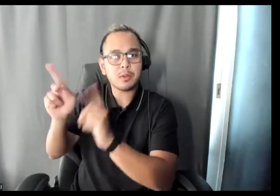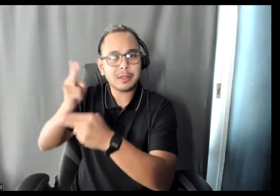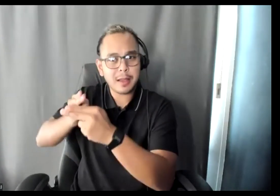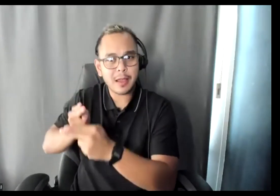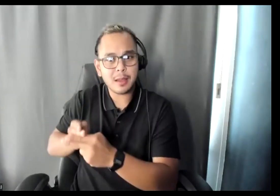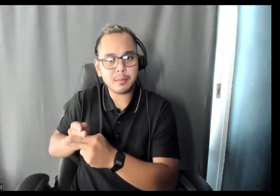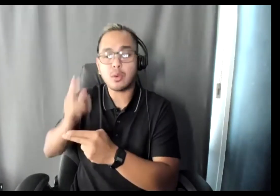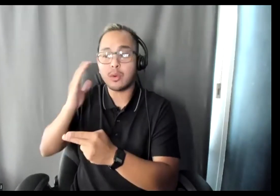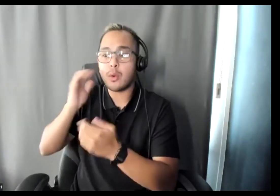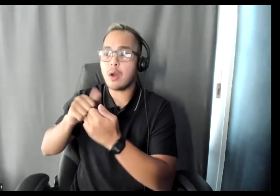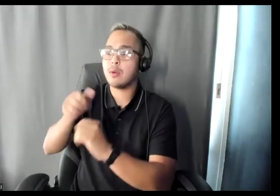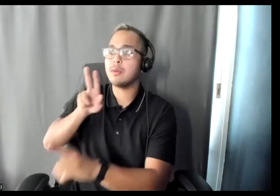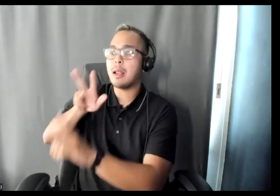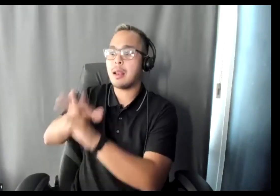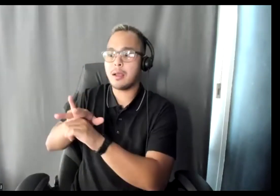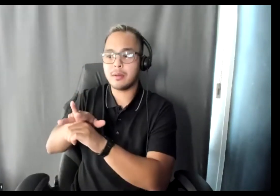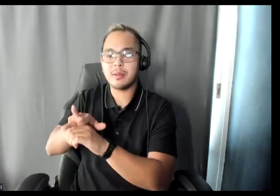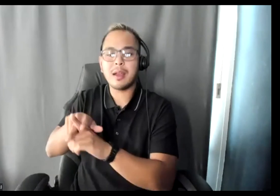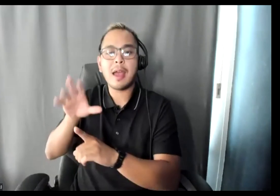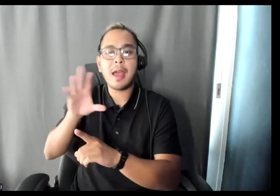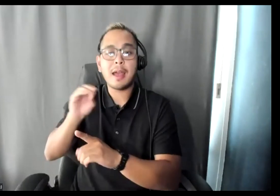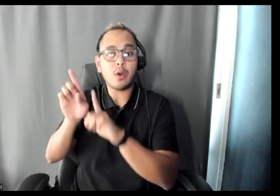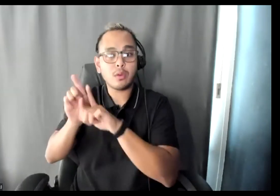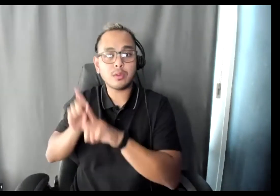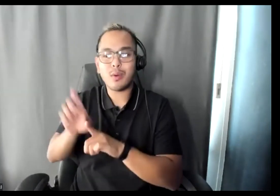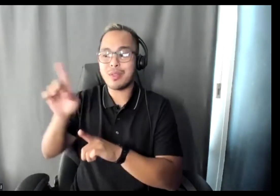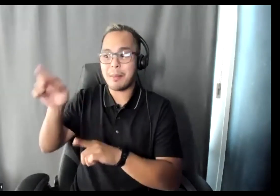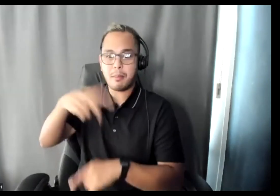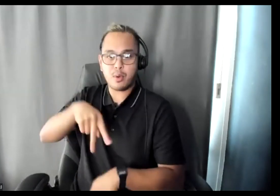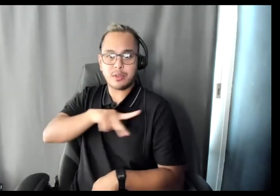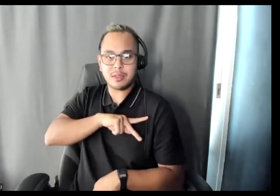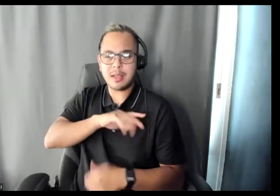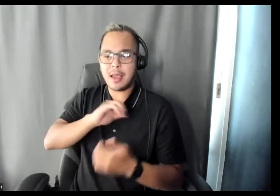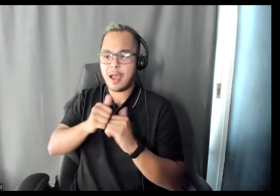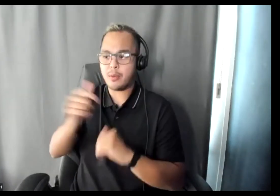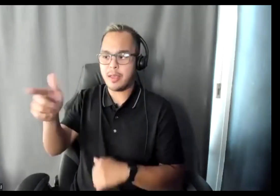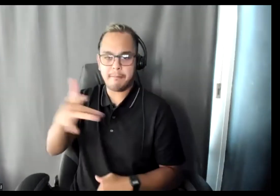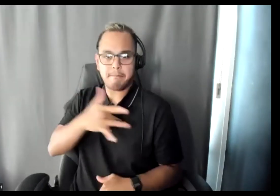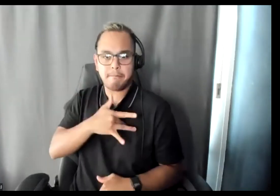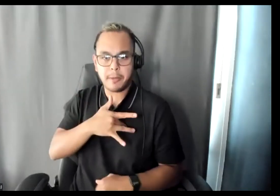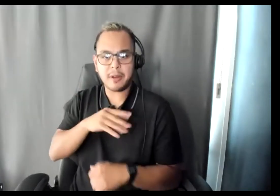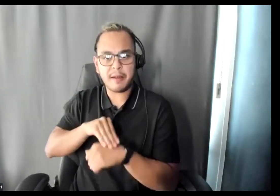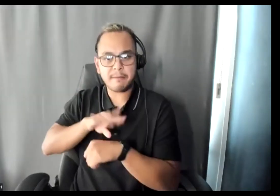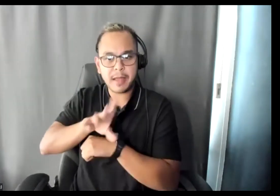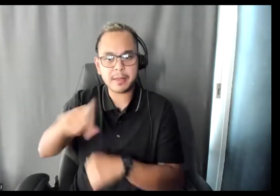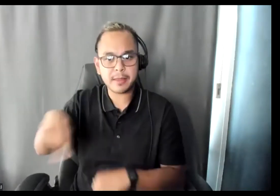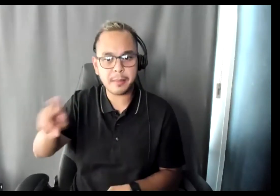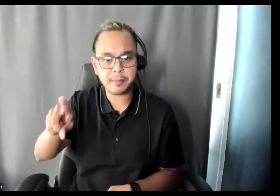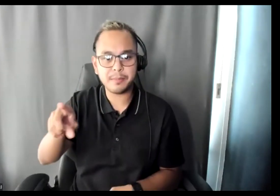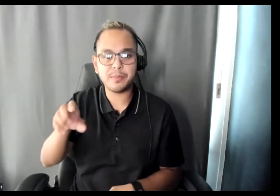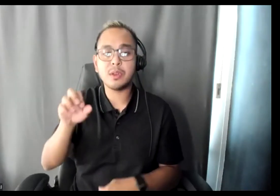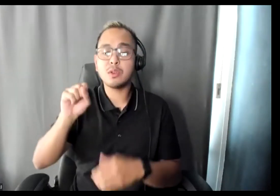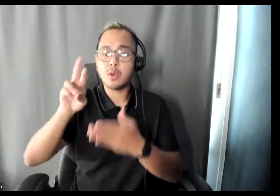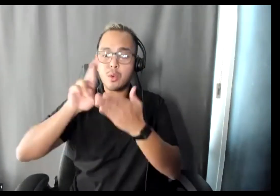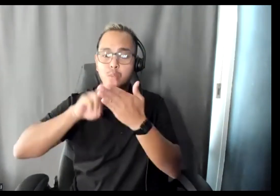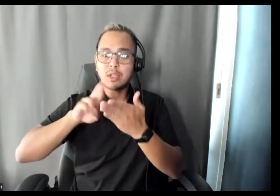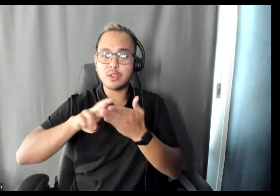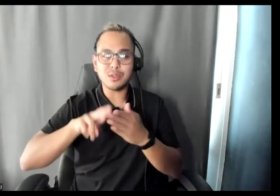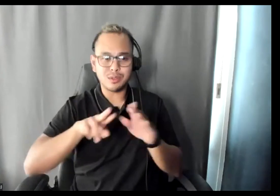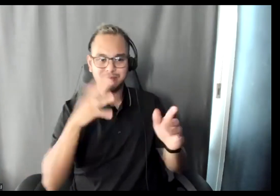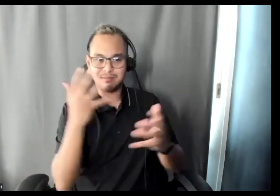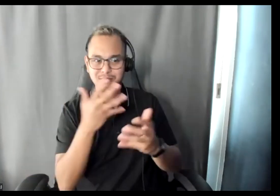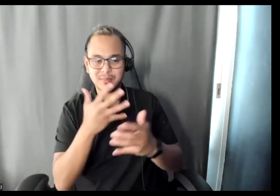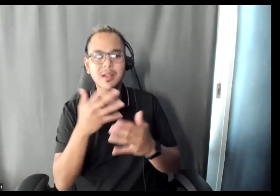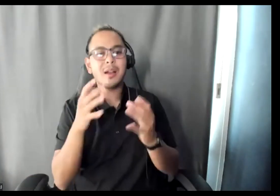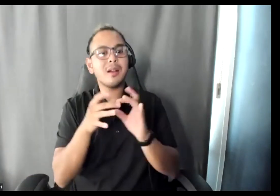how the information, how the ideas are landing with them, right? So one of the things that really struck me, again, in that research slide, Kyle, that you showed, that showed how salient